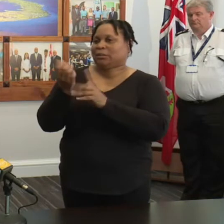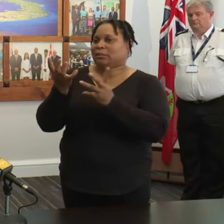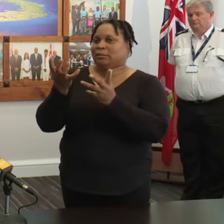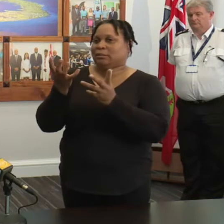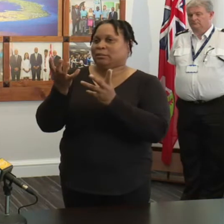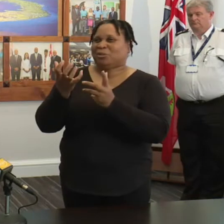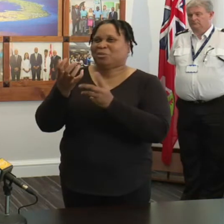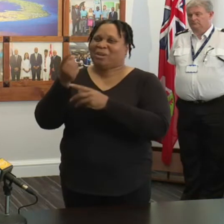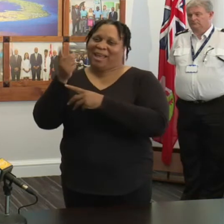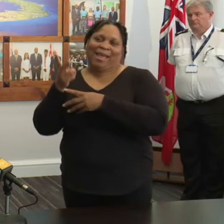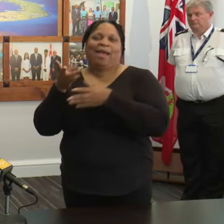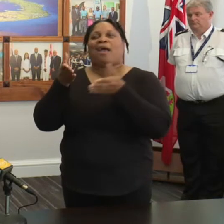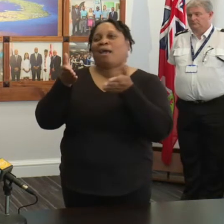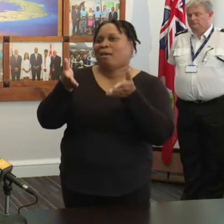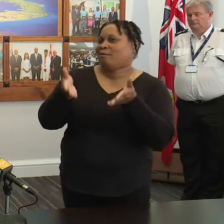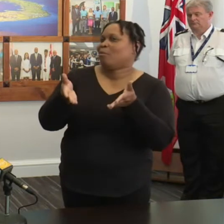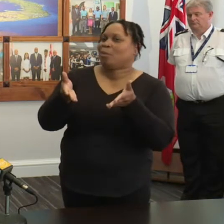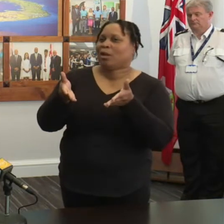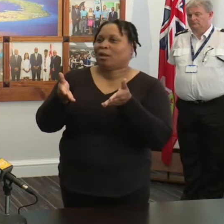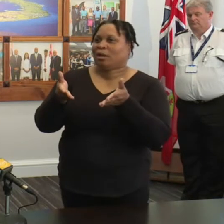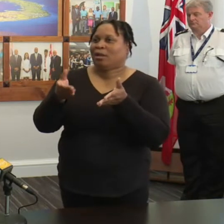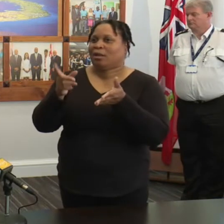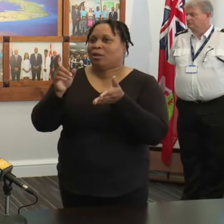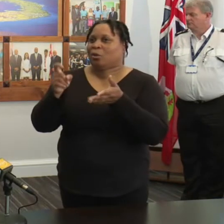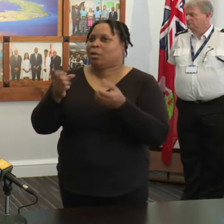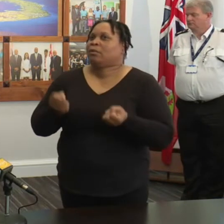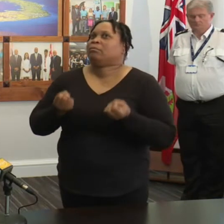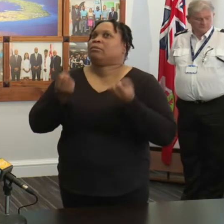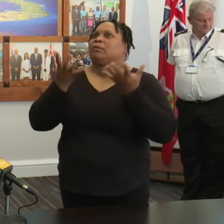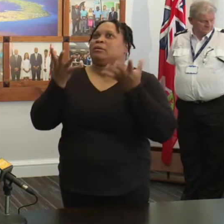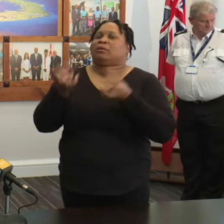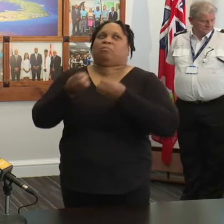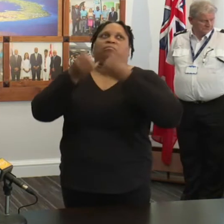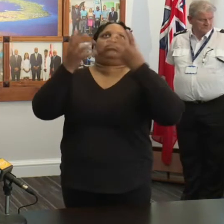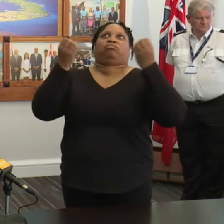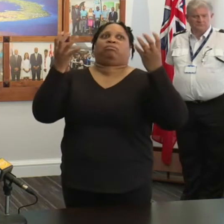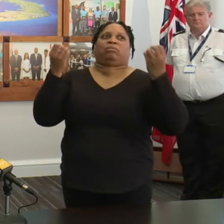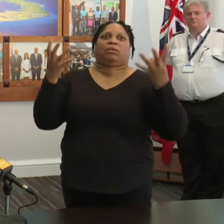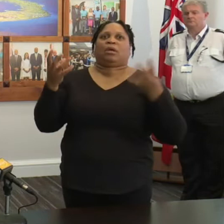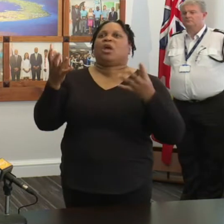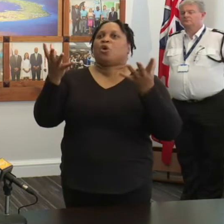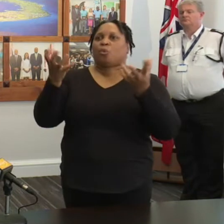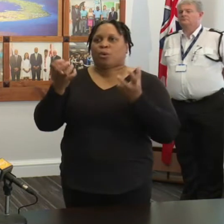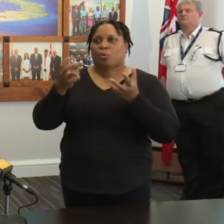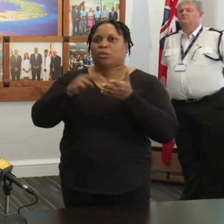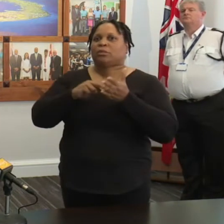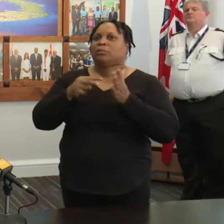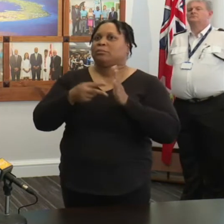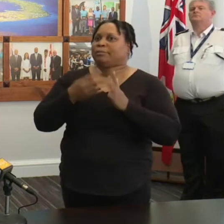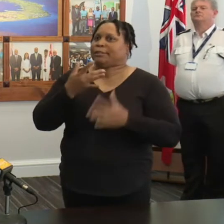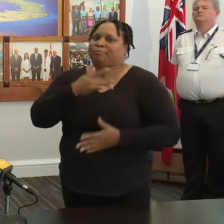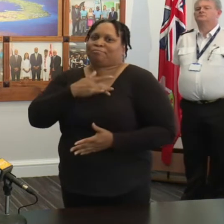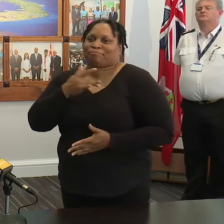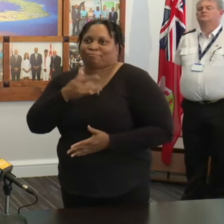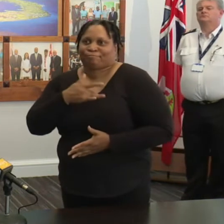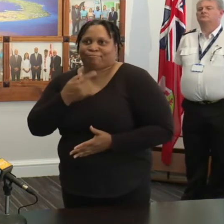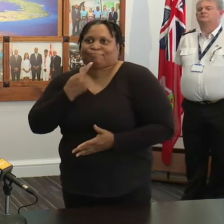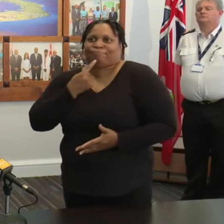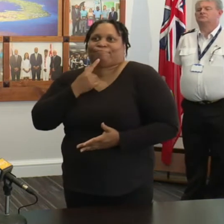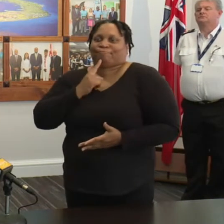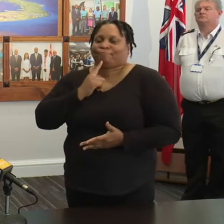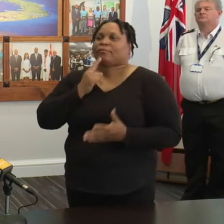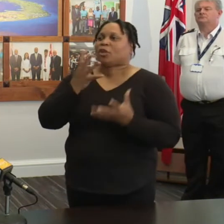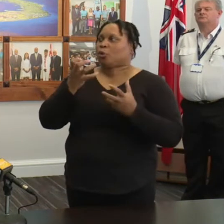do in a halfway way. It requires a lot of sacrifice, and we want it to be meaningful. We want the outcome to be that